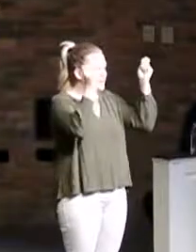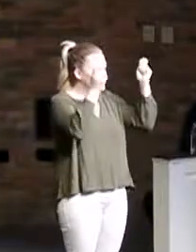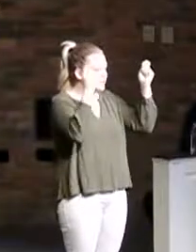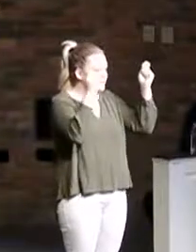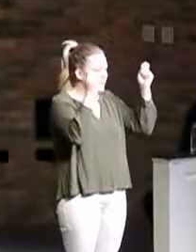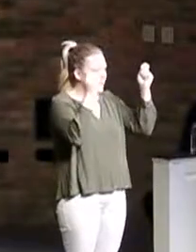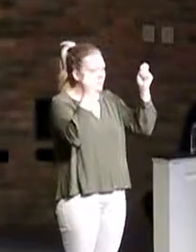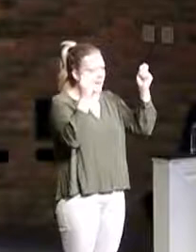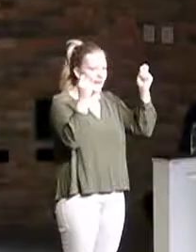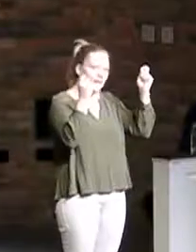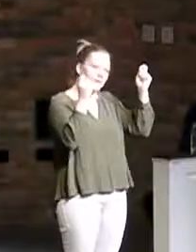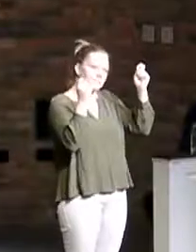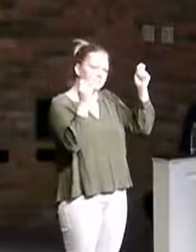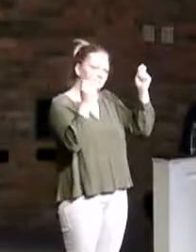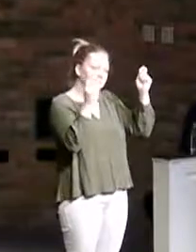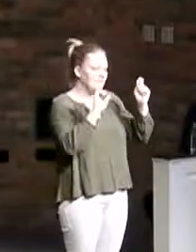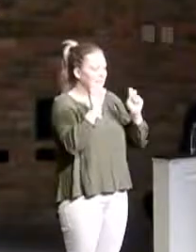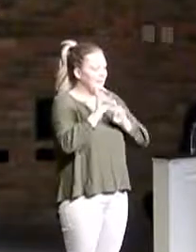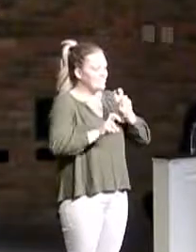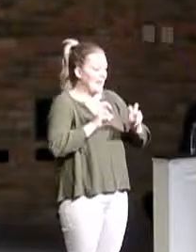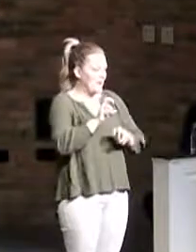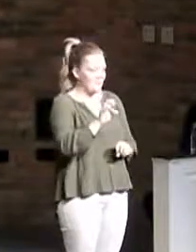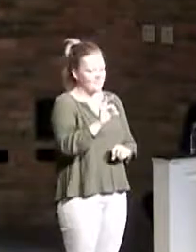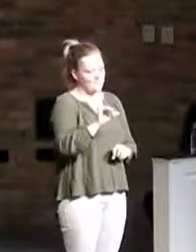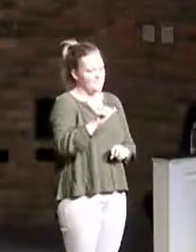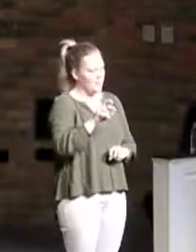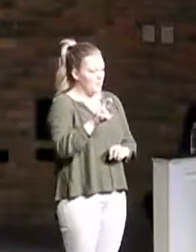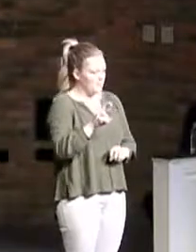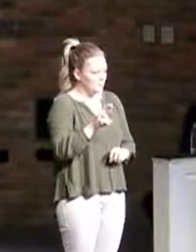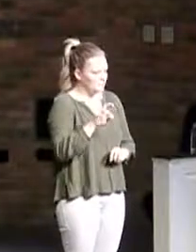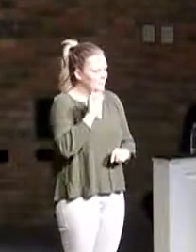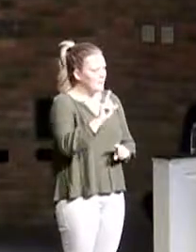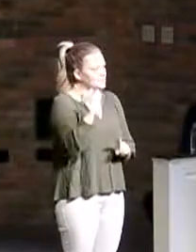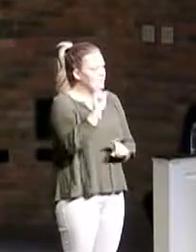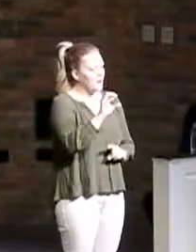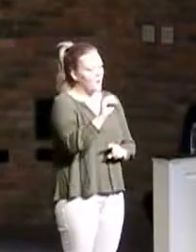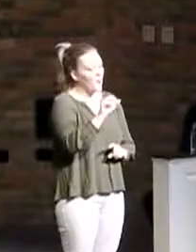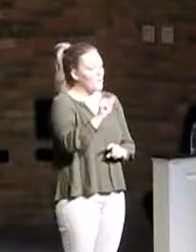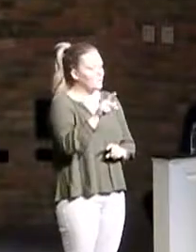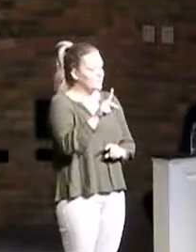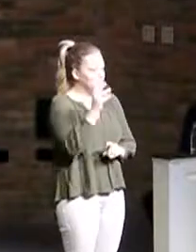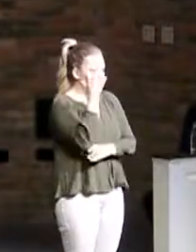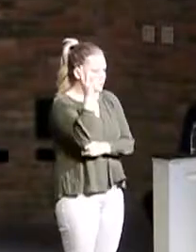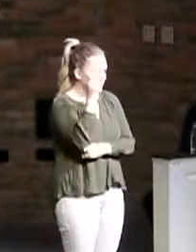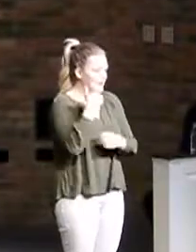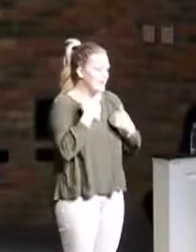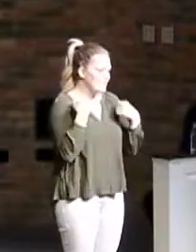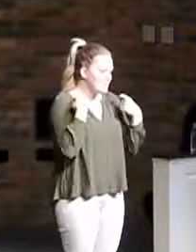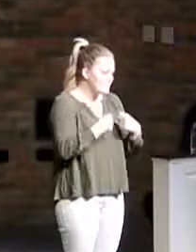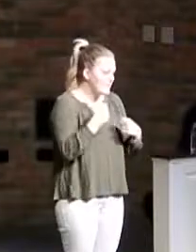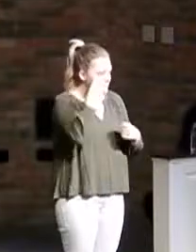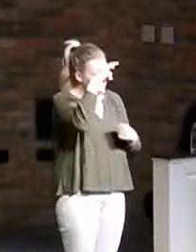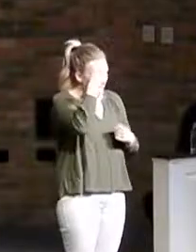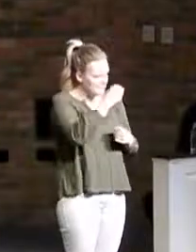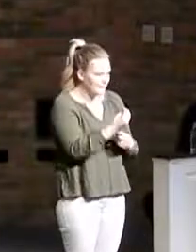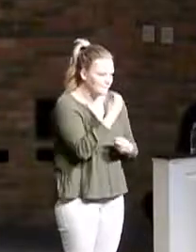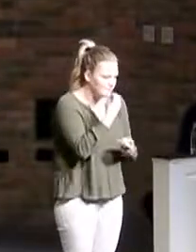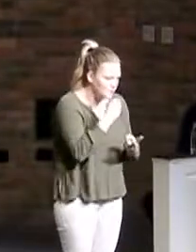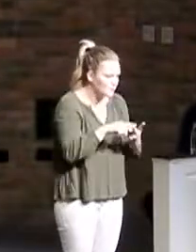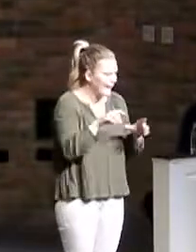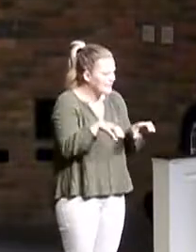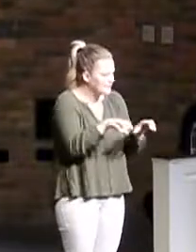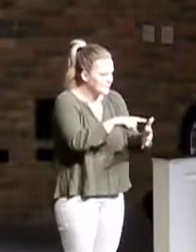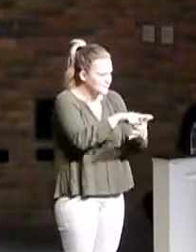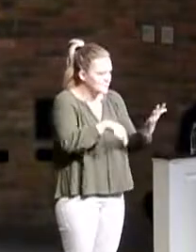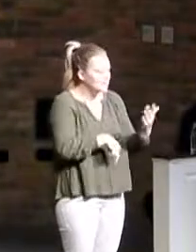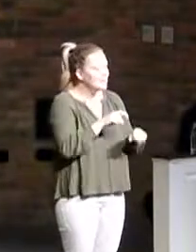a fair. And so that's going to be around the oak tree. They're going to have some Mexican food and activities, so join them from